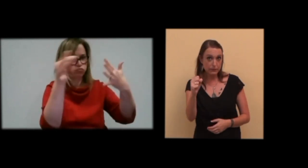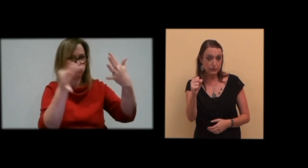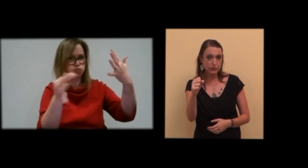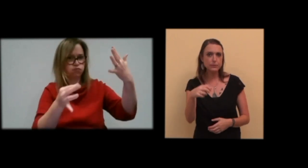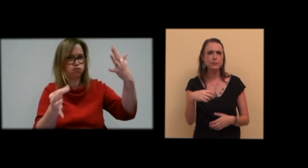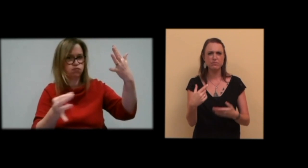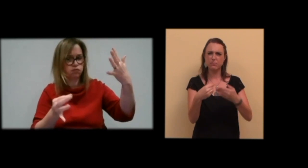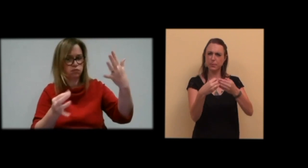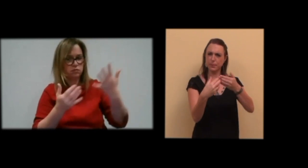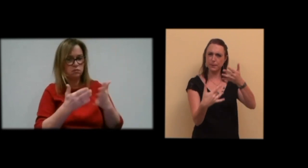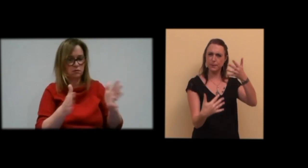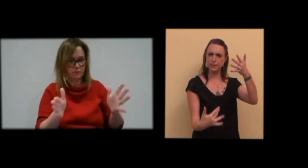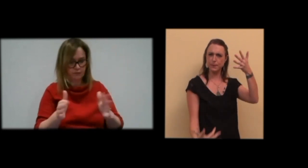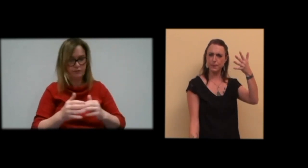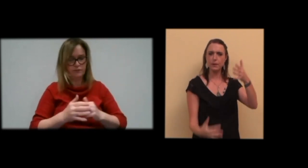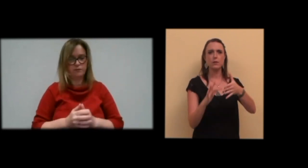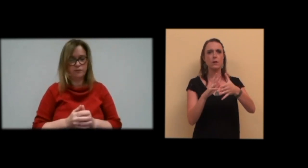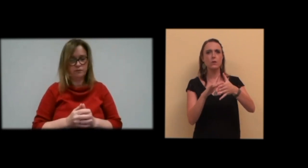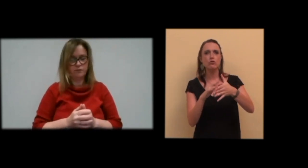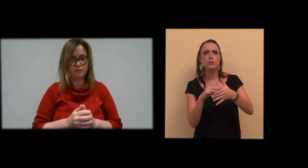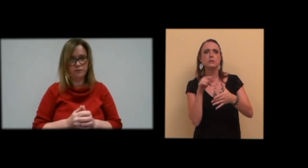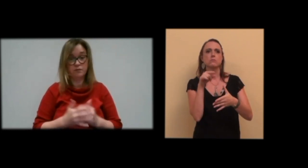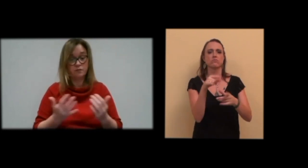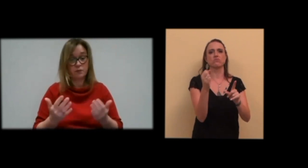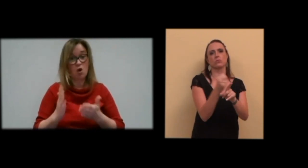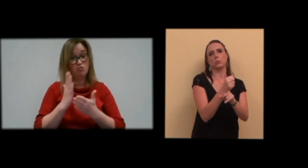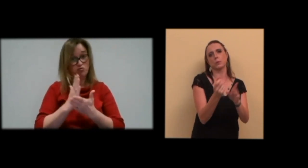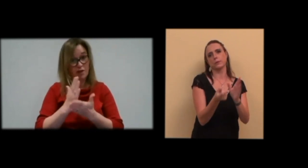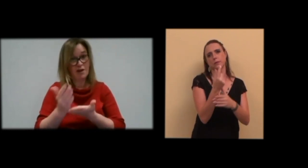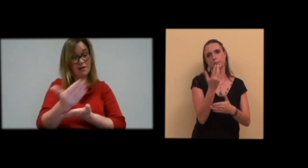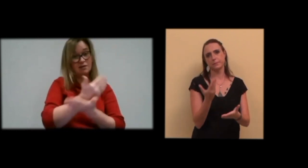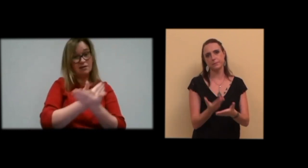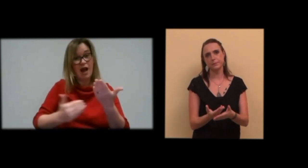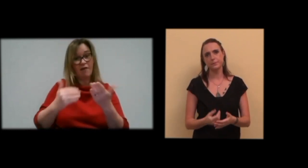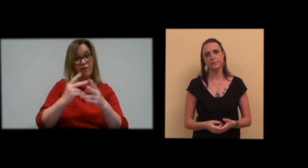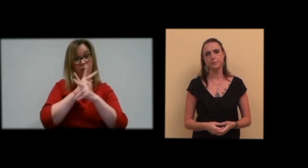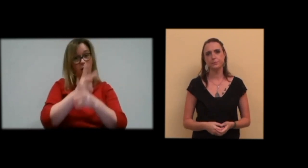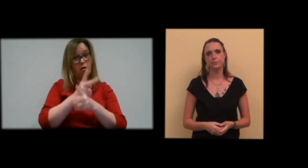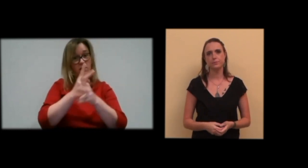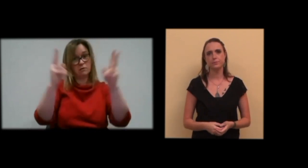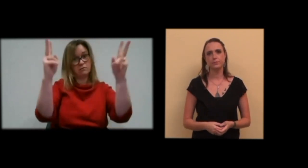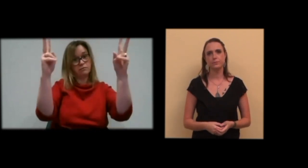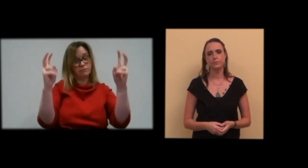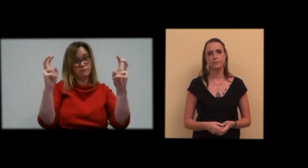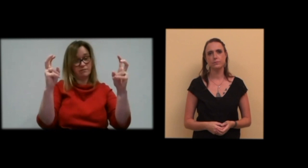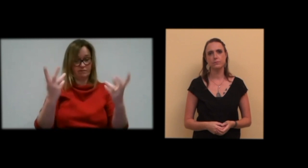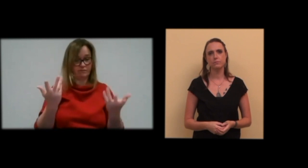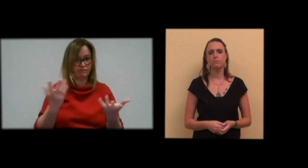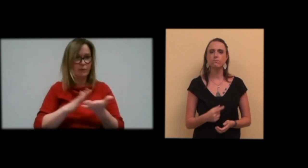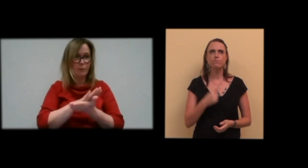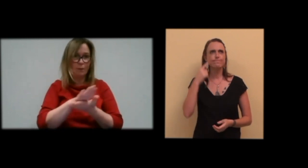It could be their religious beliefs. So again, there are a number of reasons why this could happen.